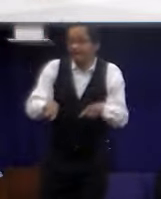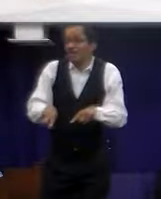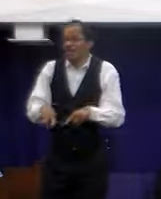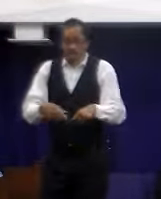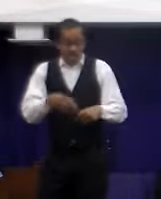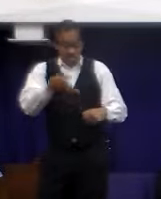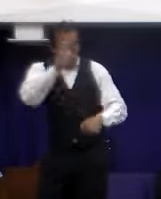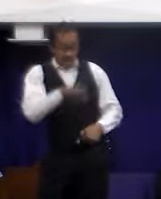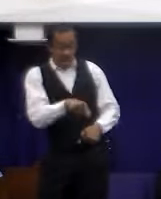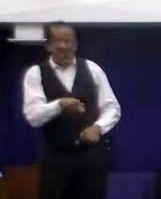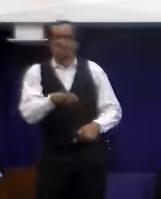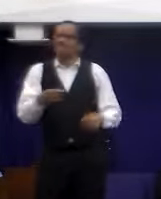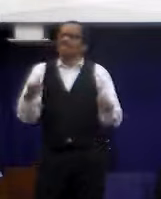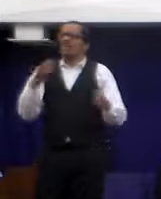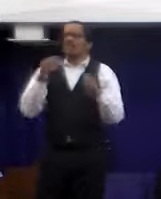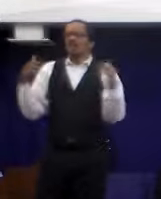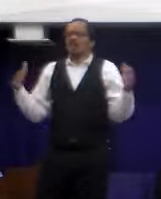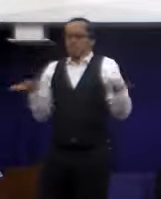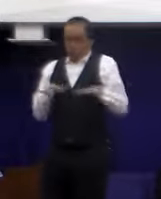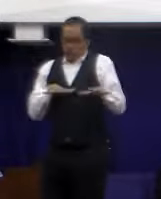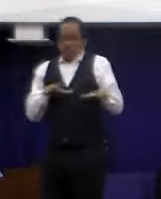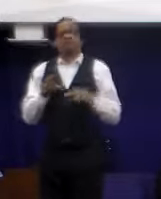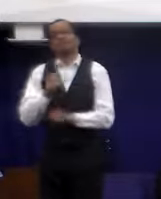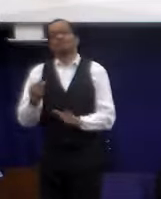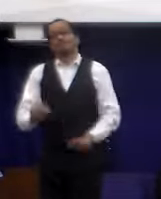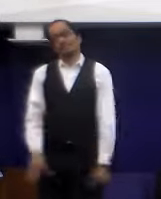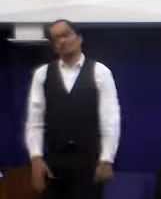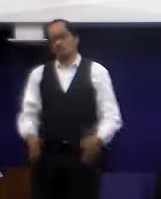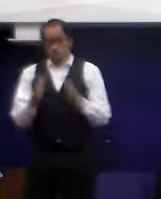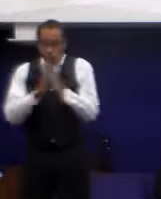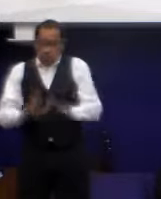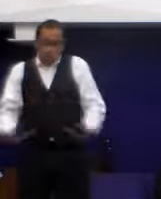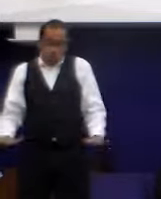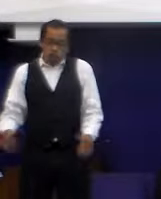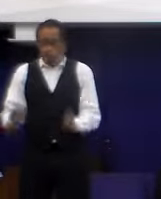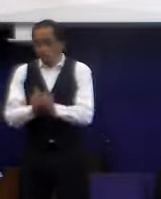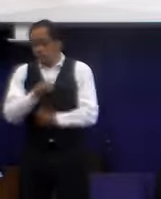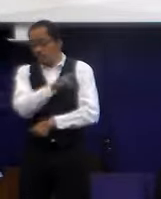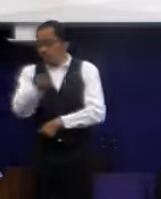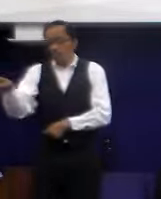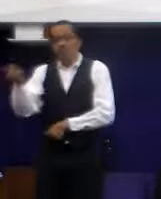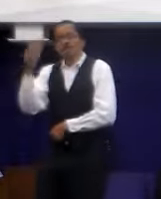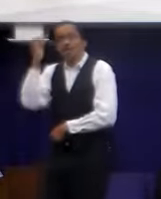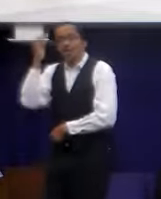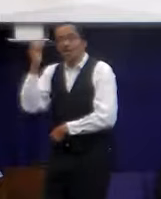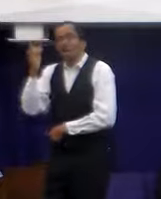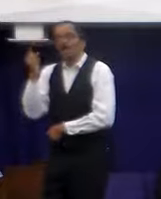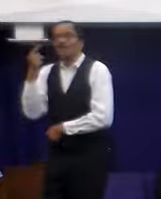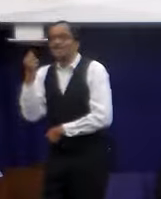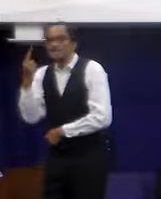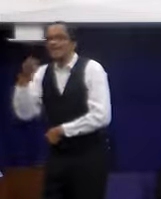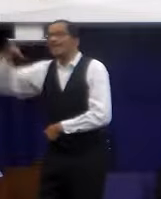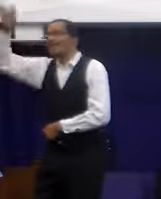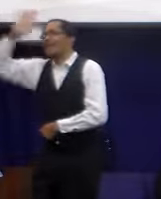you, he tell you, don't be afraid. Don't be afraid. Yes. I'm here right here with you. Right. And look here. We got to let God take control of that storm.